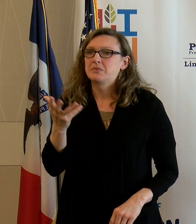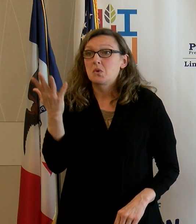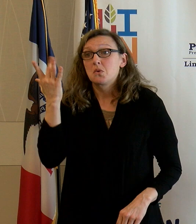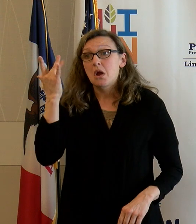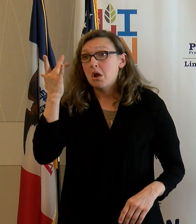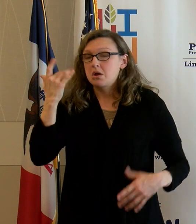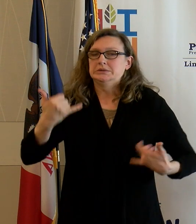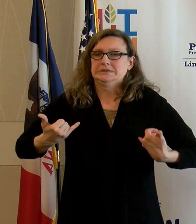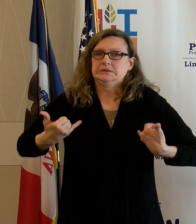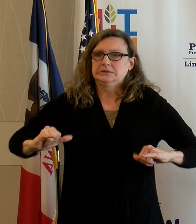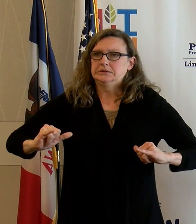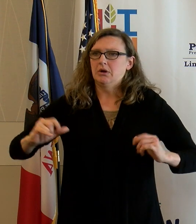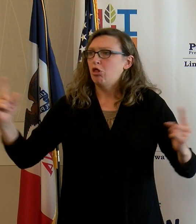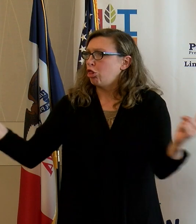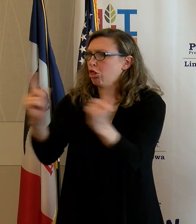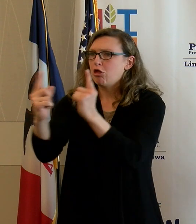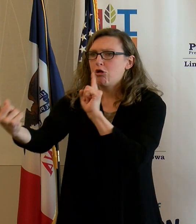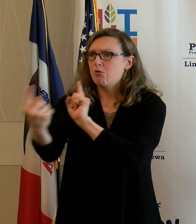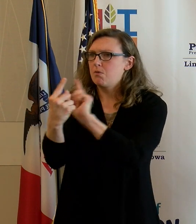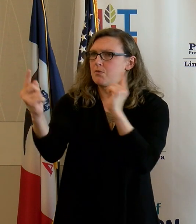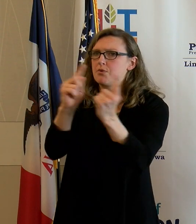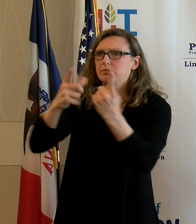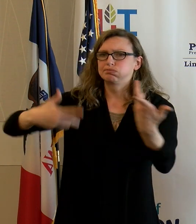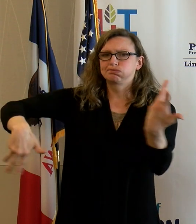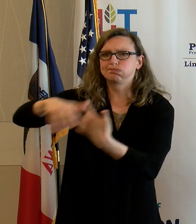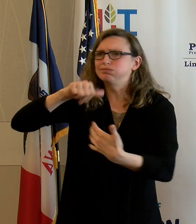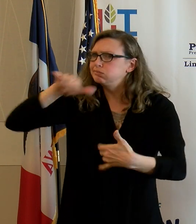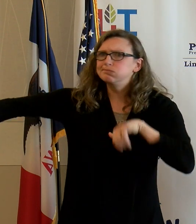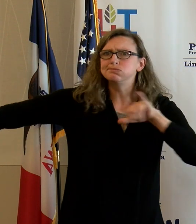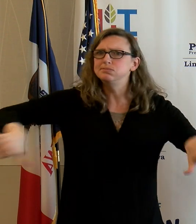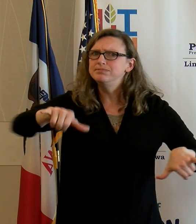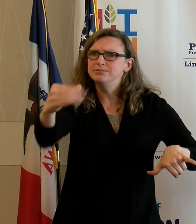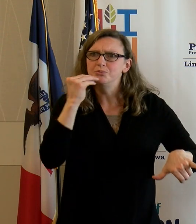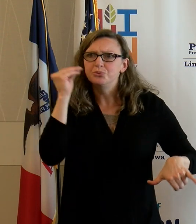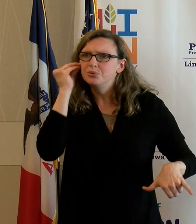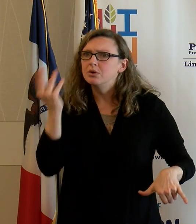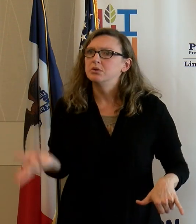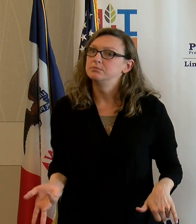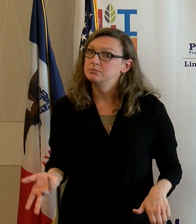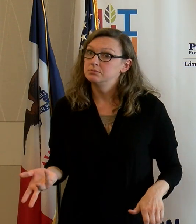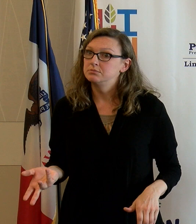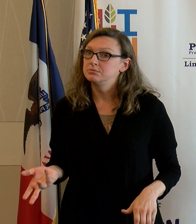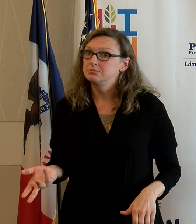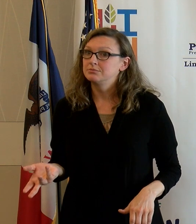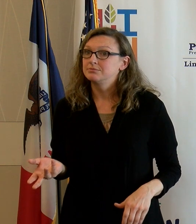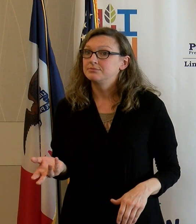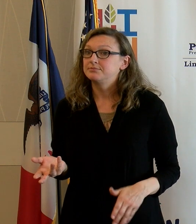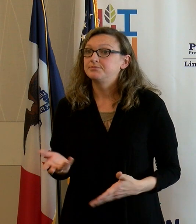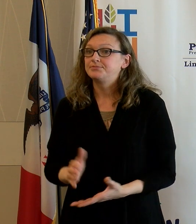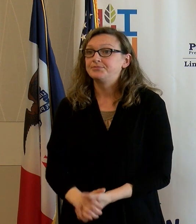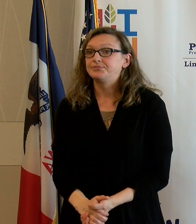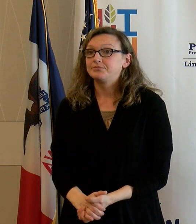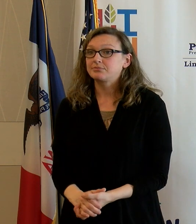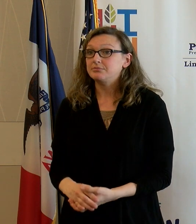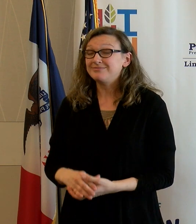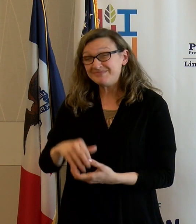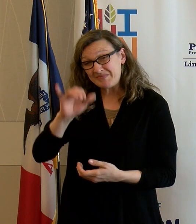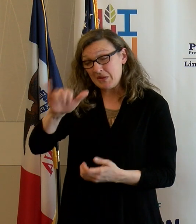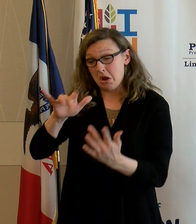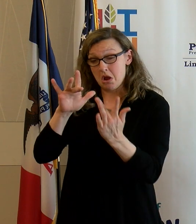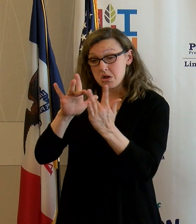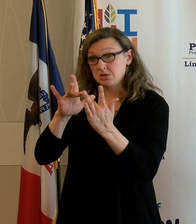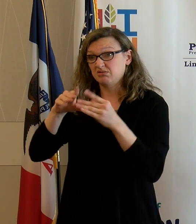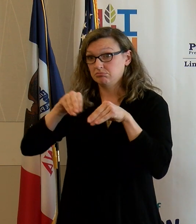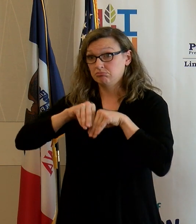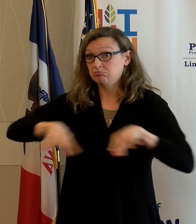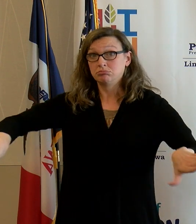other. So let me talk a little bit about contact tracing. So what happens is when we have a case that is positive in